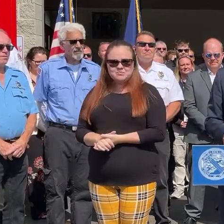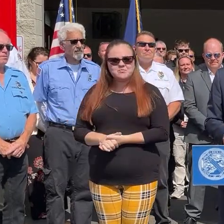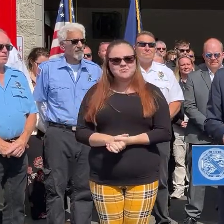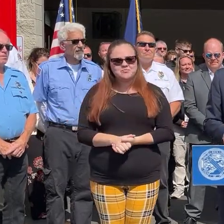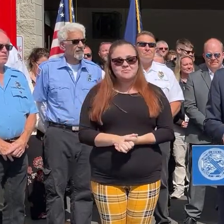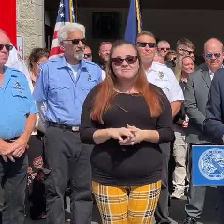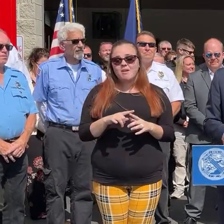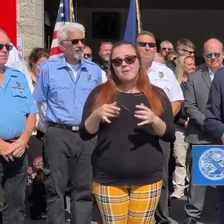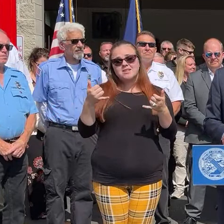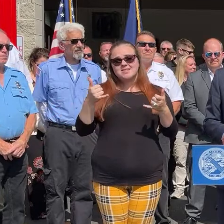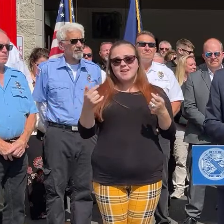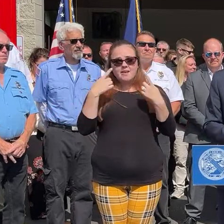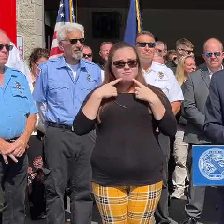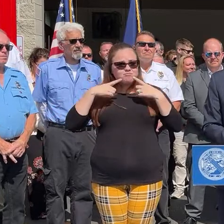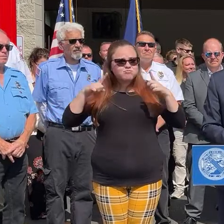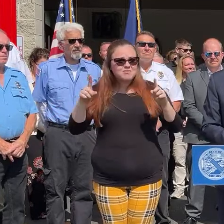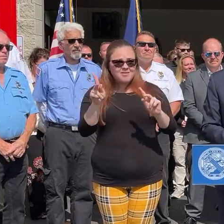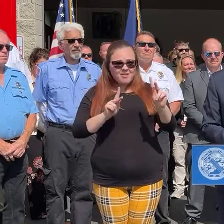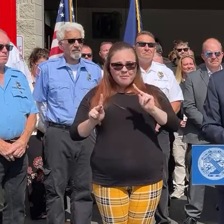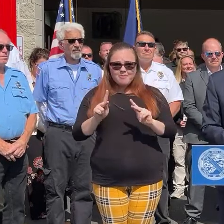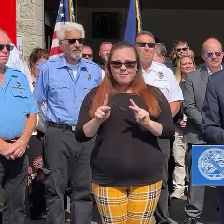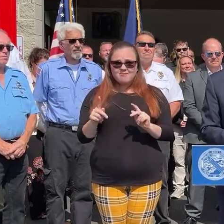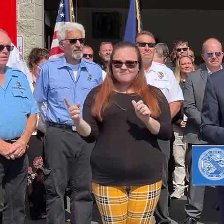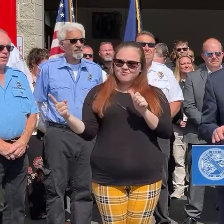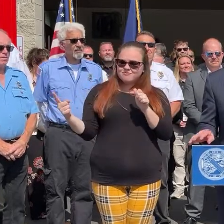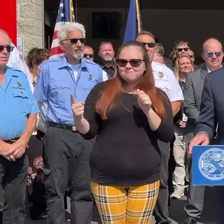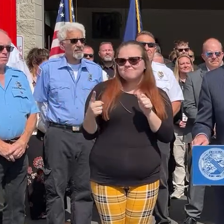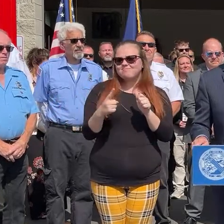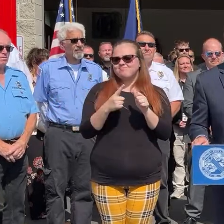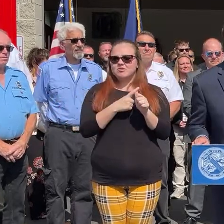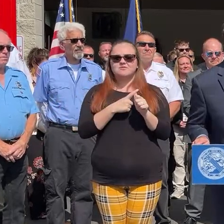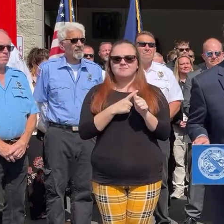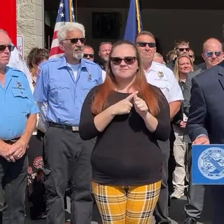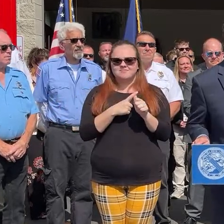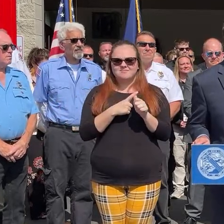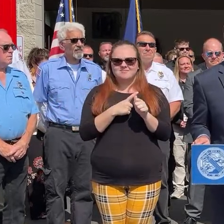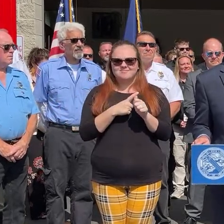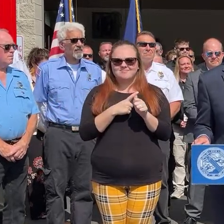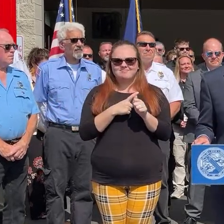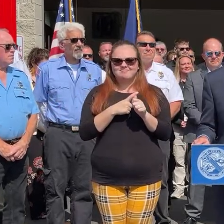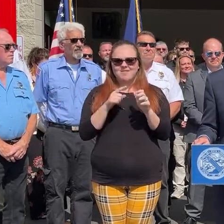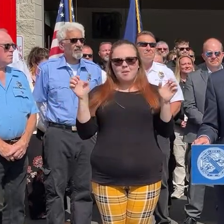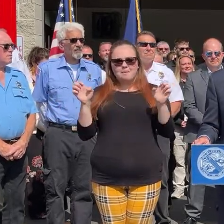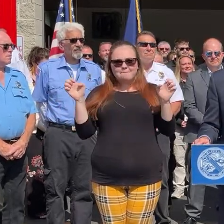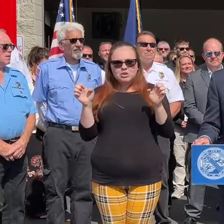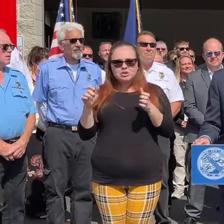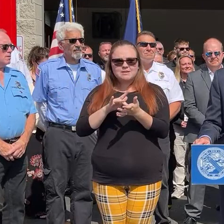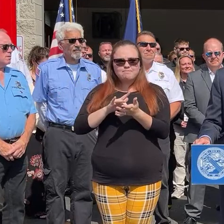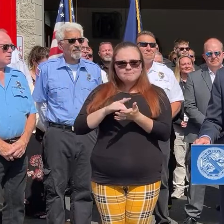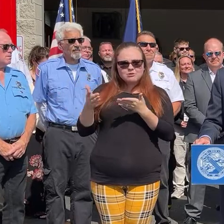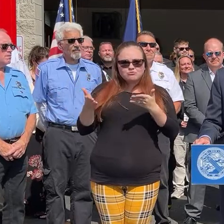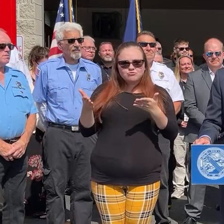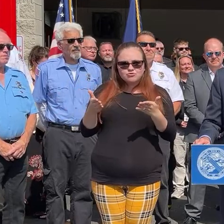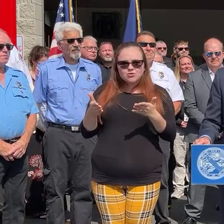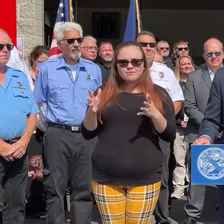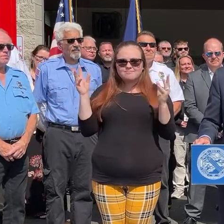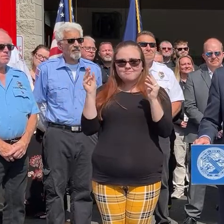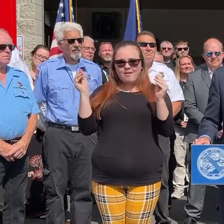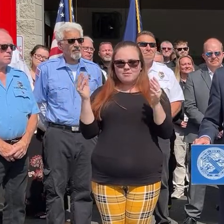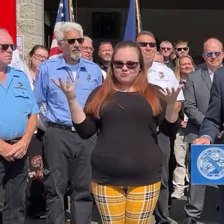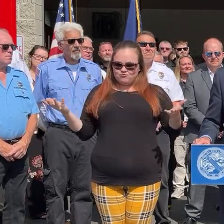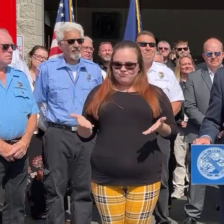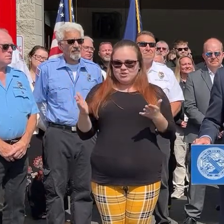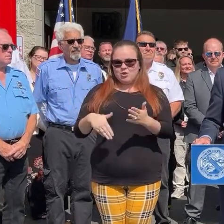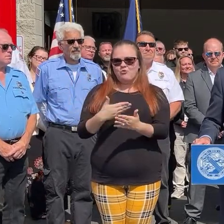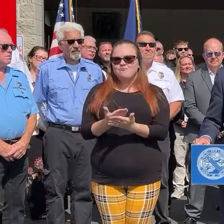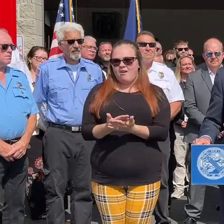today, we're here to tell the people of Erie County the first of Erie County's emergency medical services ambulance fleet is here.